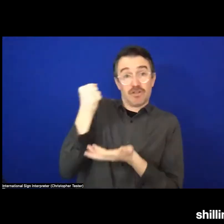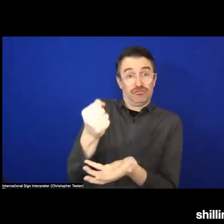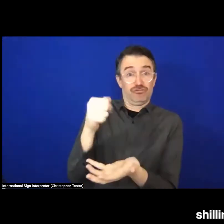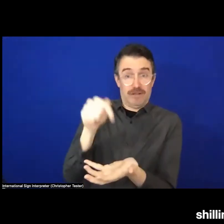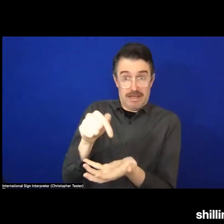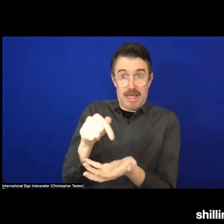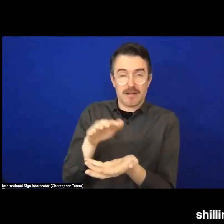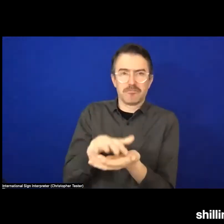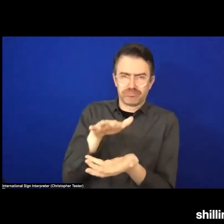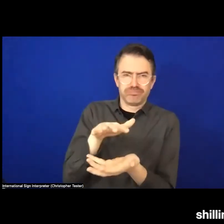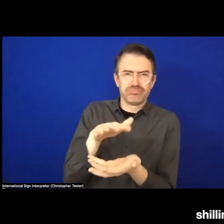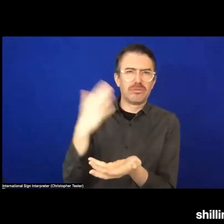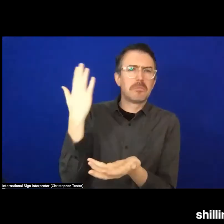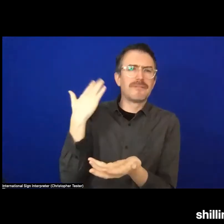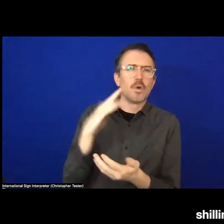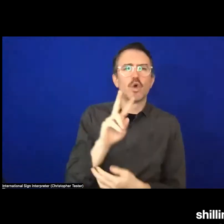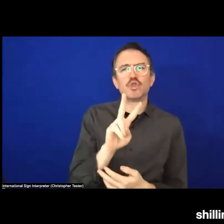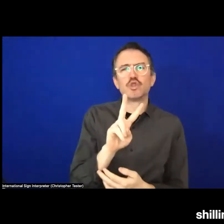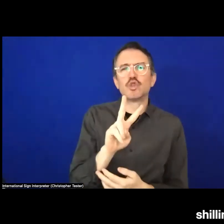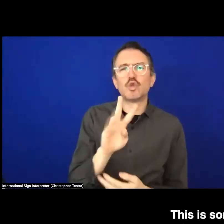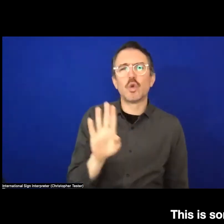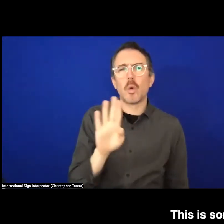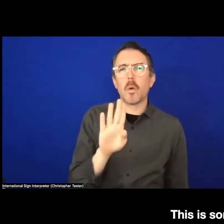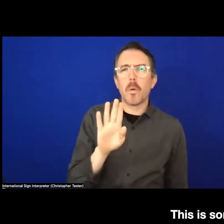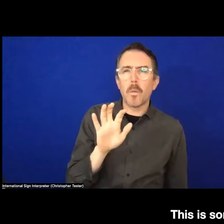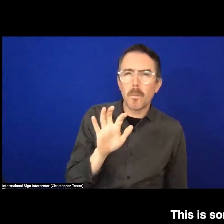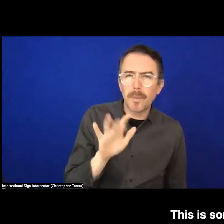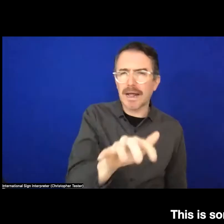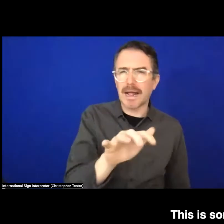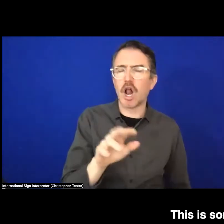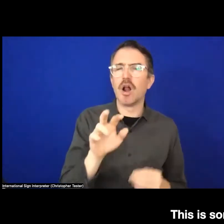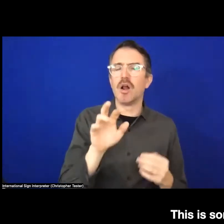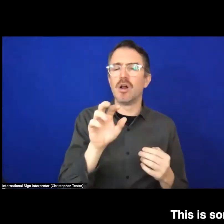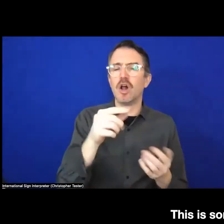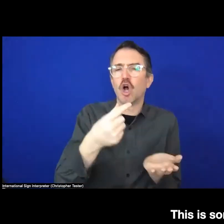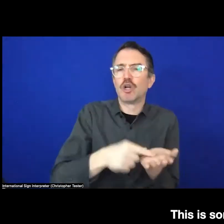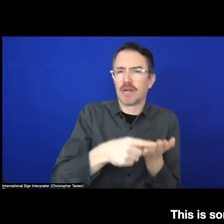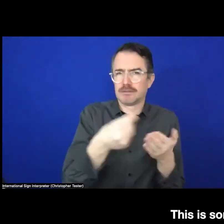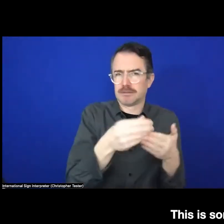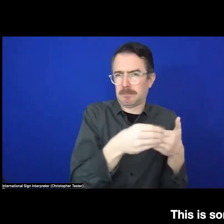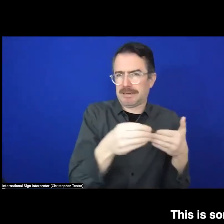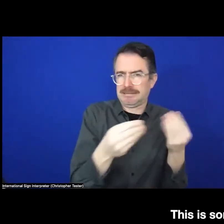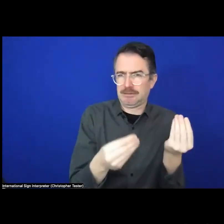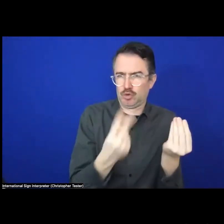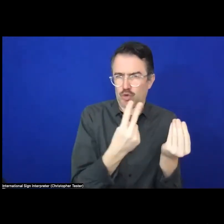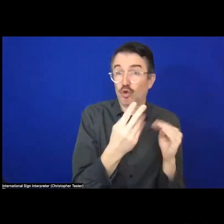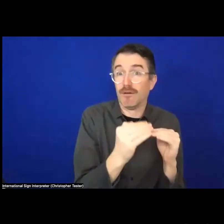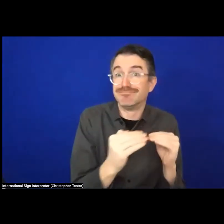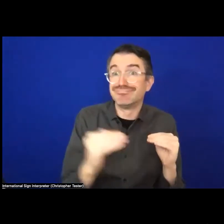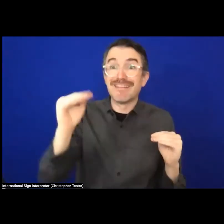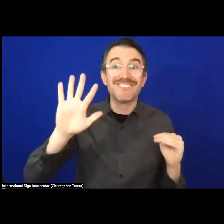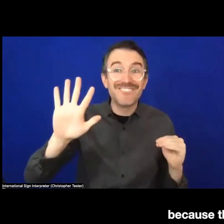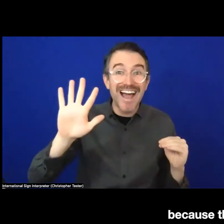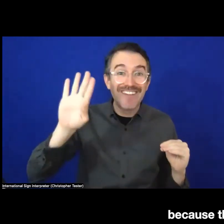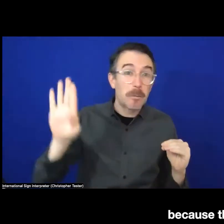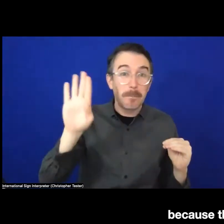billion Uganda shillings to about 5 billion Uganda shillings. This is something that we had also demanded for several years,